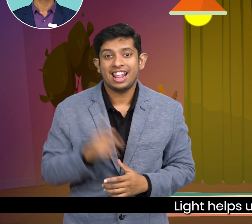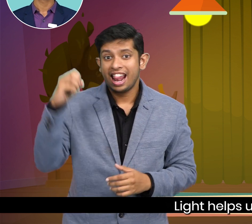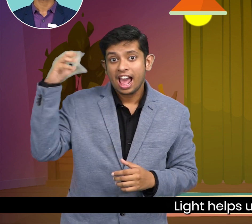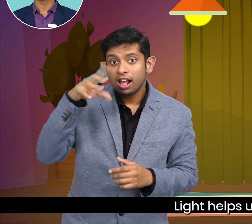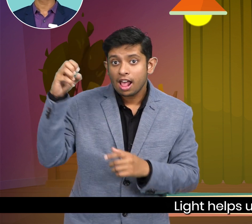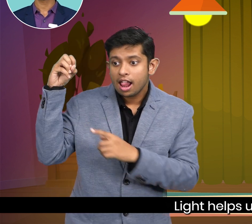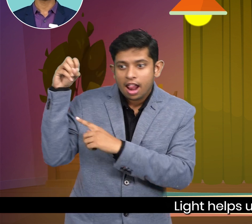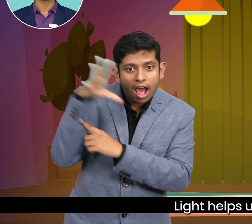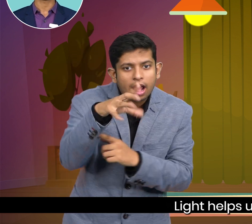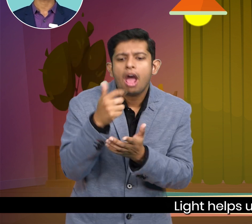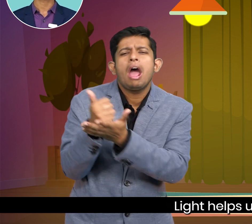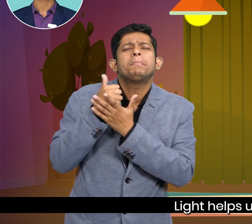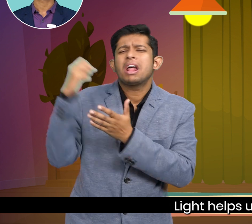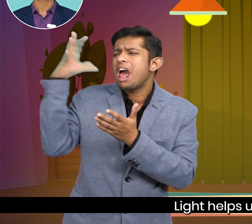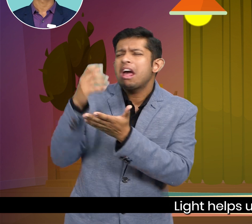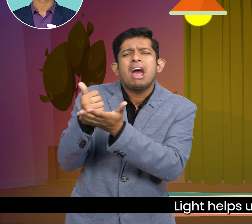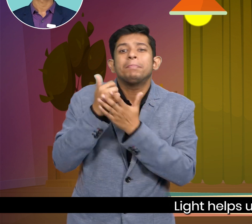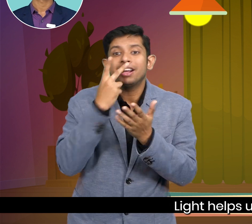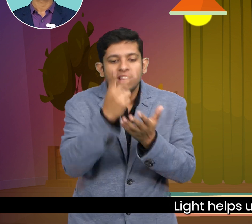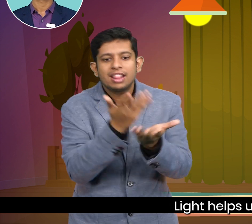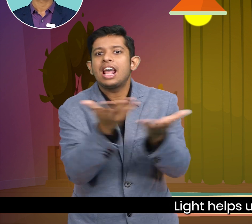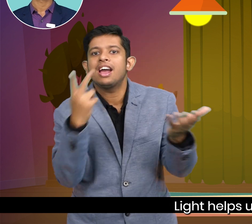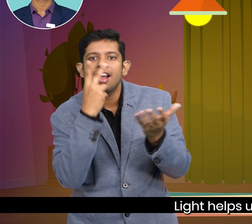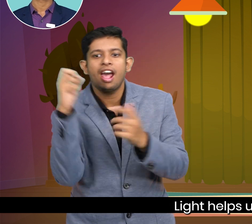Light helps us see objects.